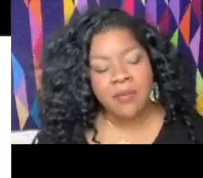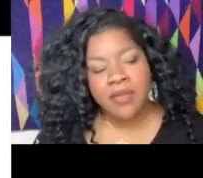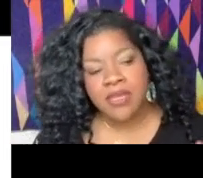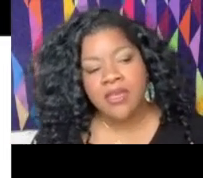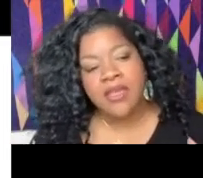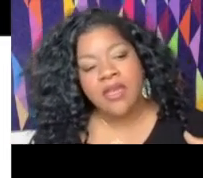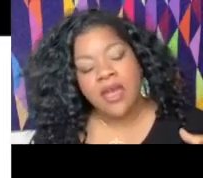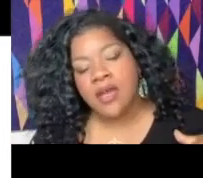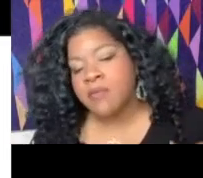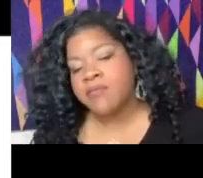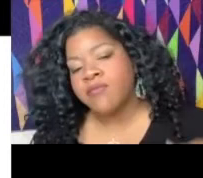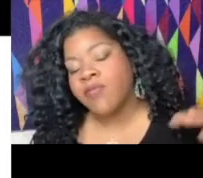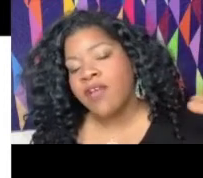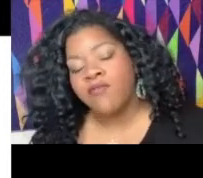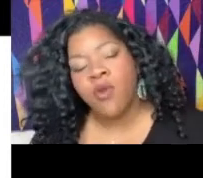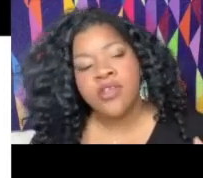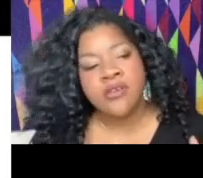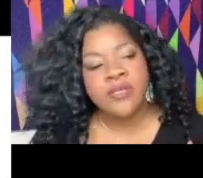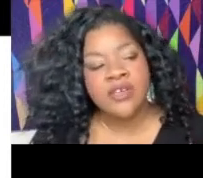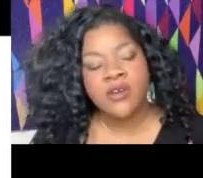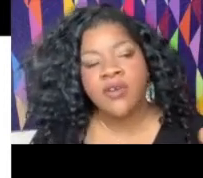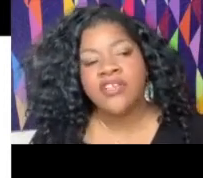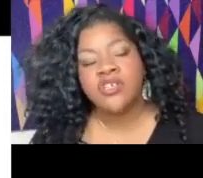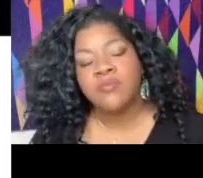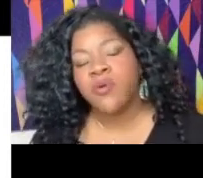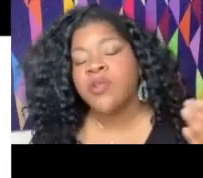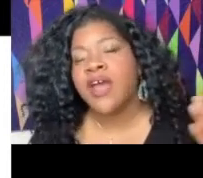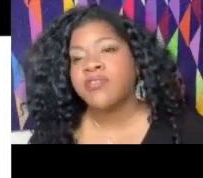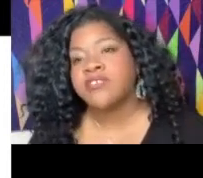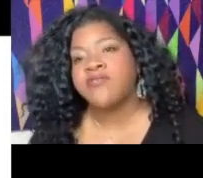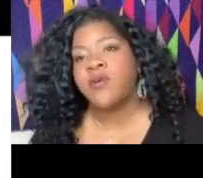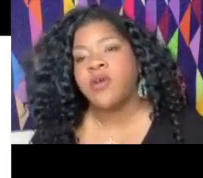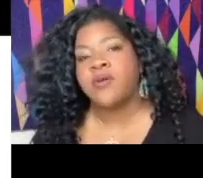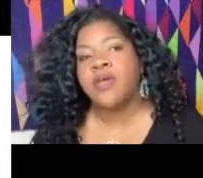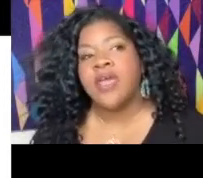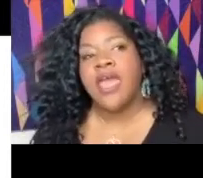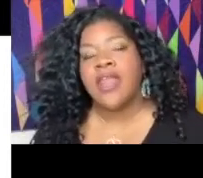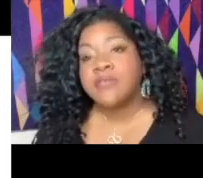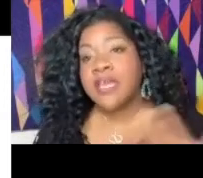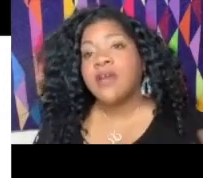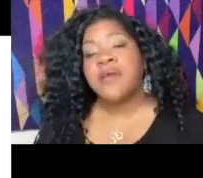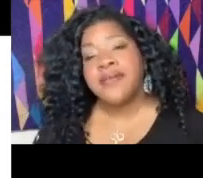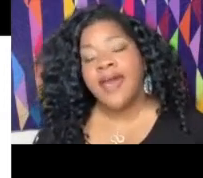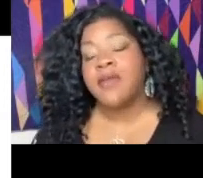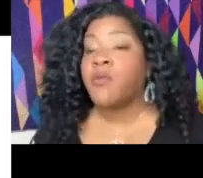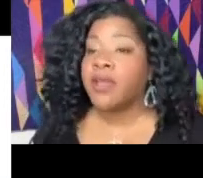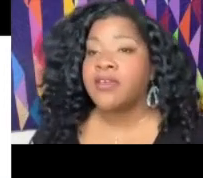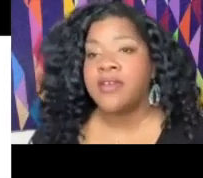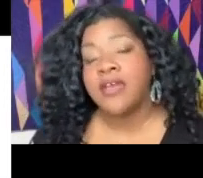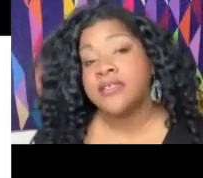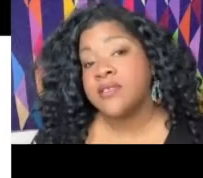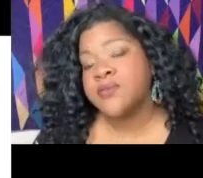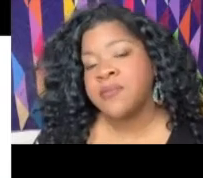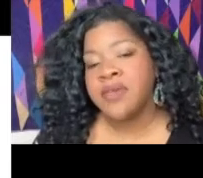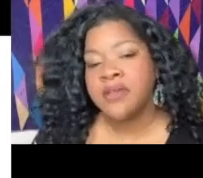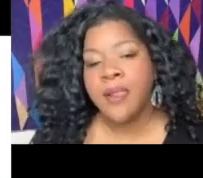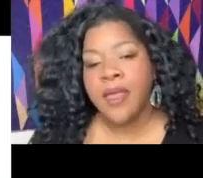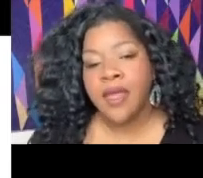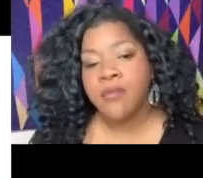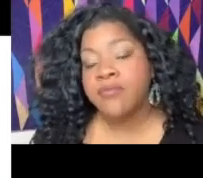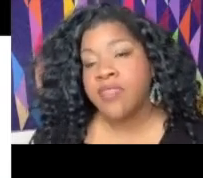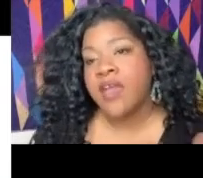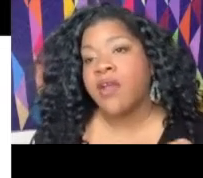my family like 4 years ago, and she pulled out this photo. And I was like, oh my God, I recognize these